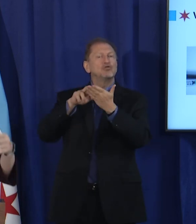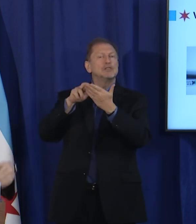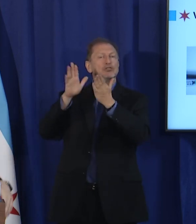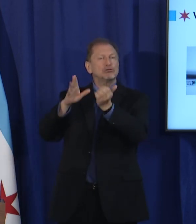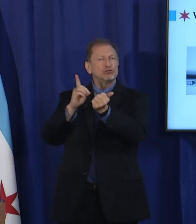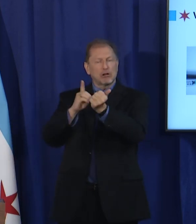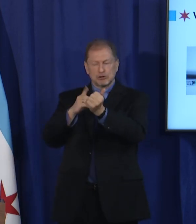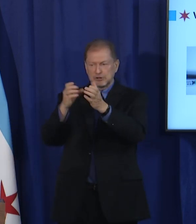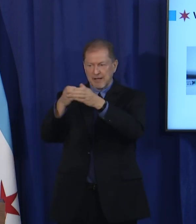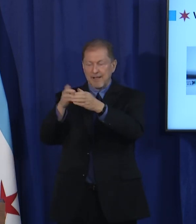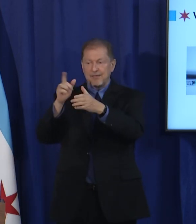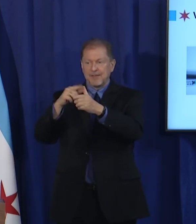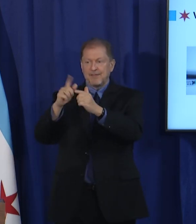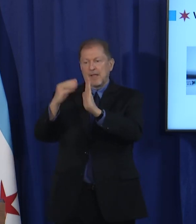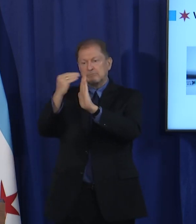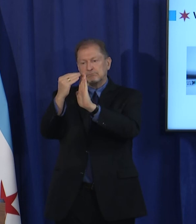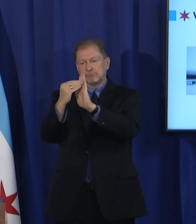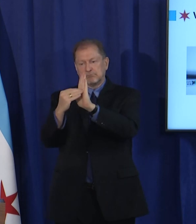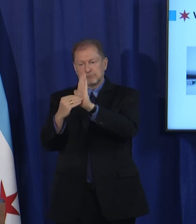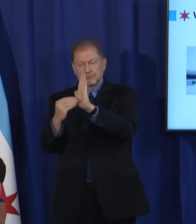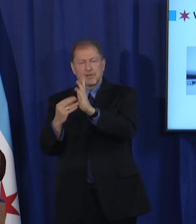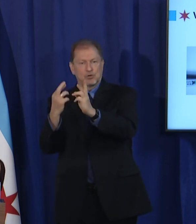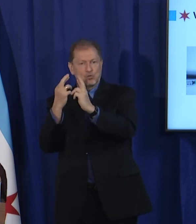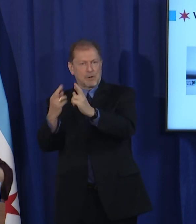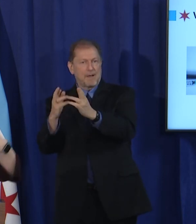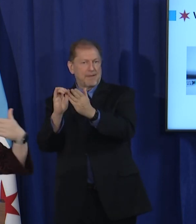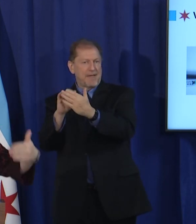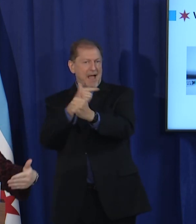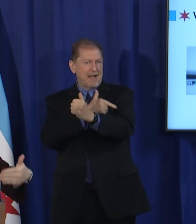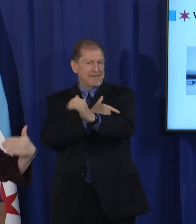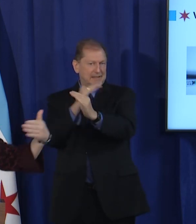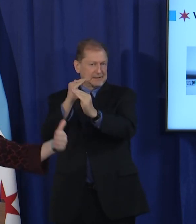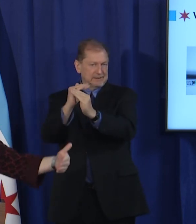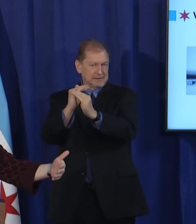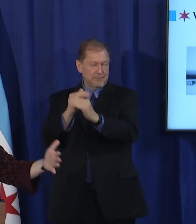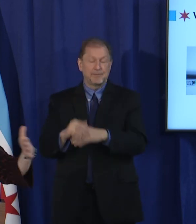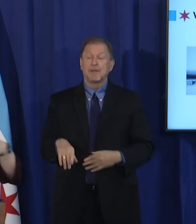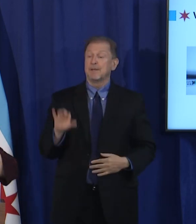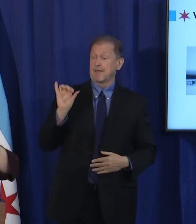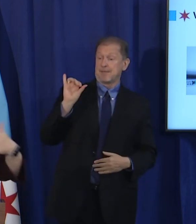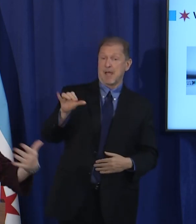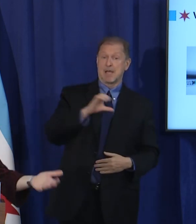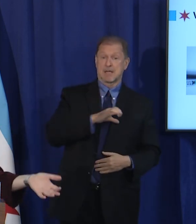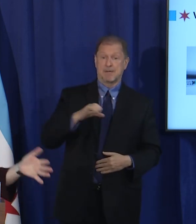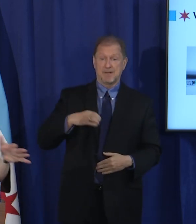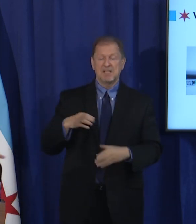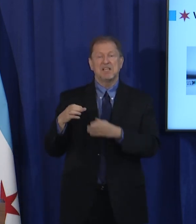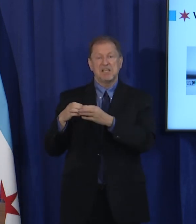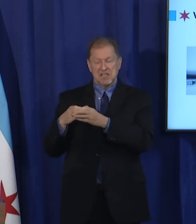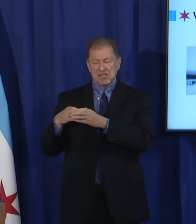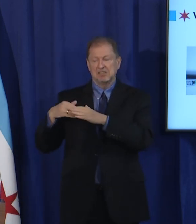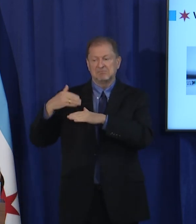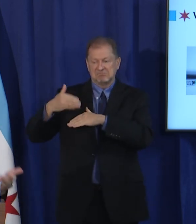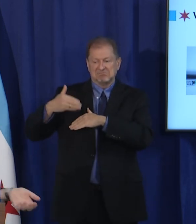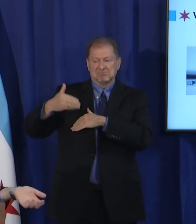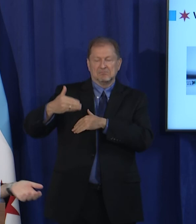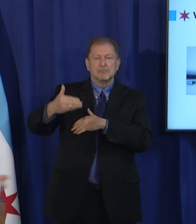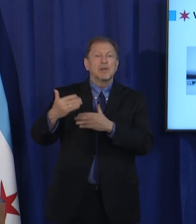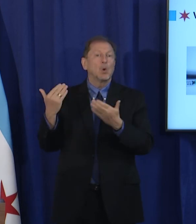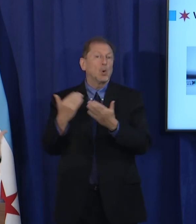actual recommendation for vaccine. That committee will continue to meet as additional vaccines